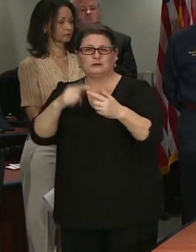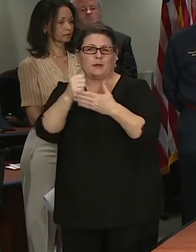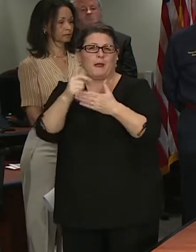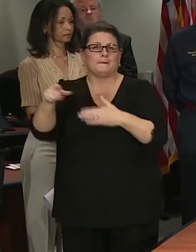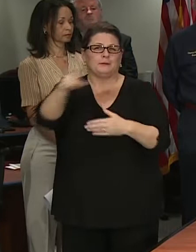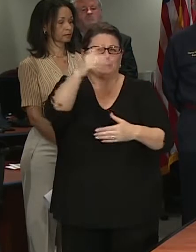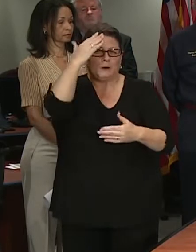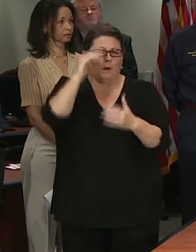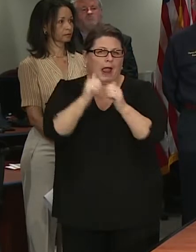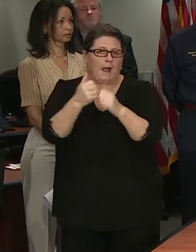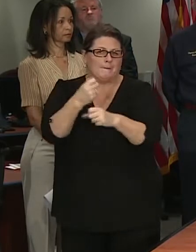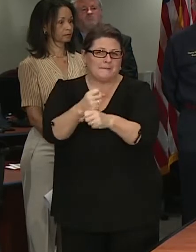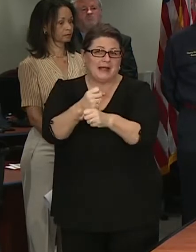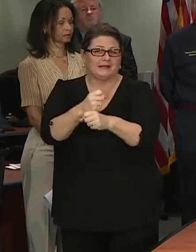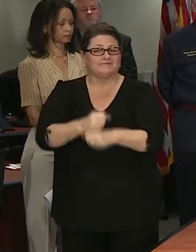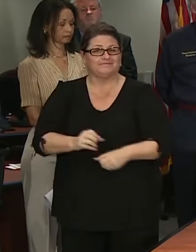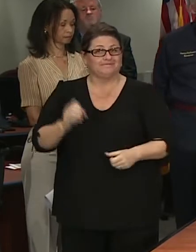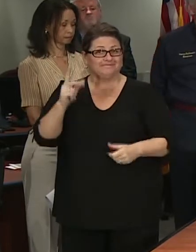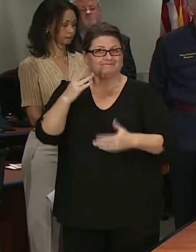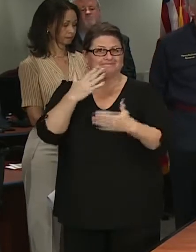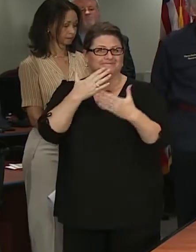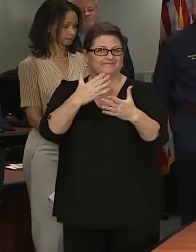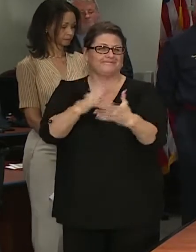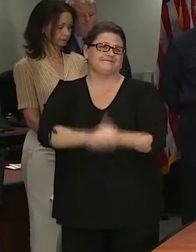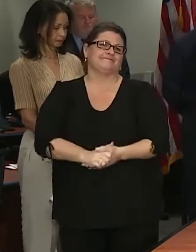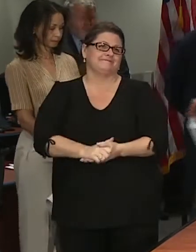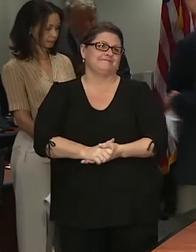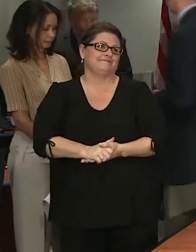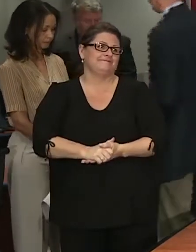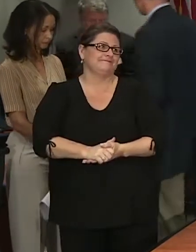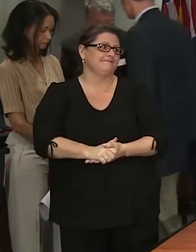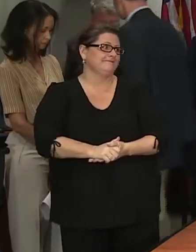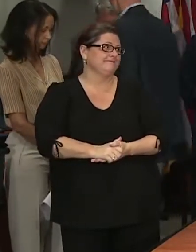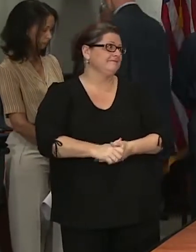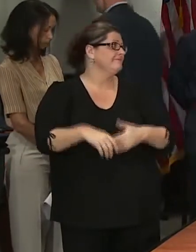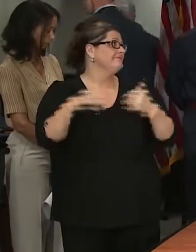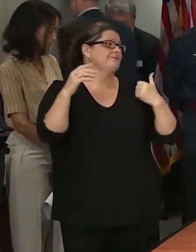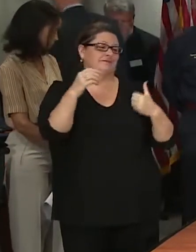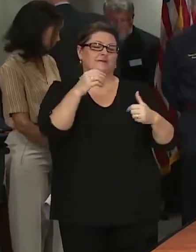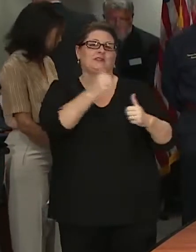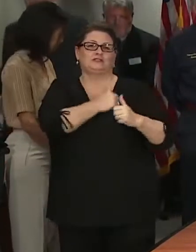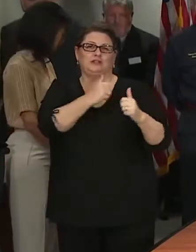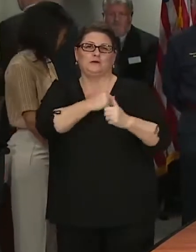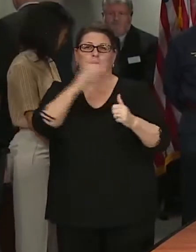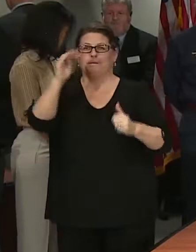mask. Thank you. Thank you. Adjutant General Cardi. Sir.